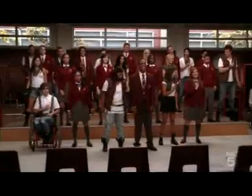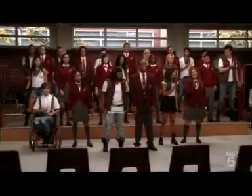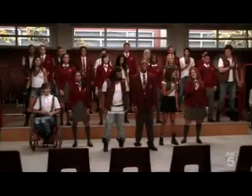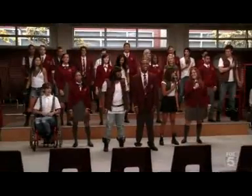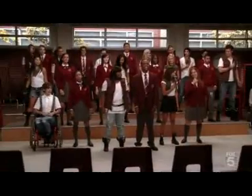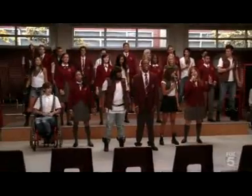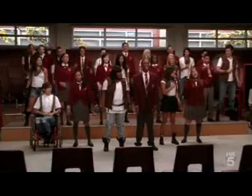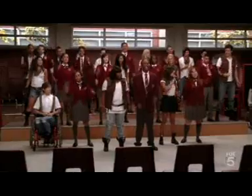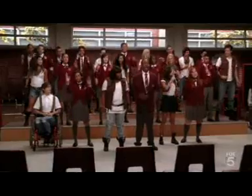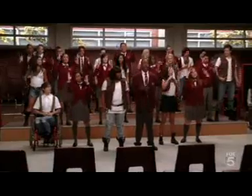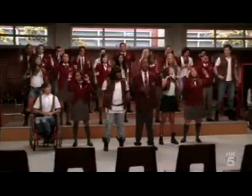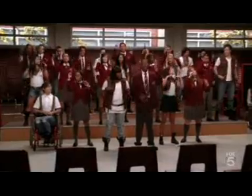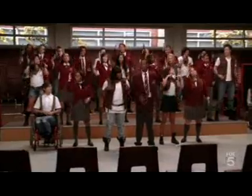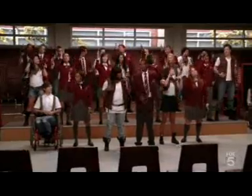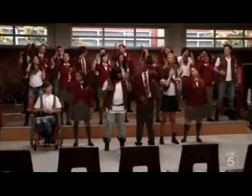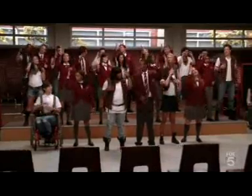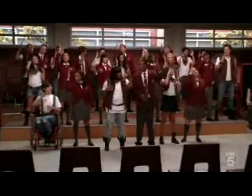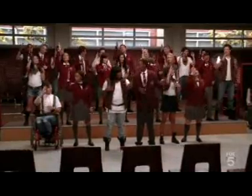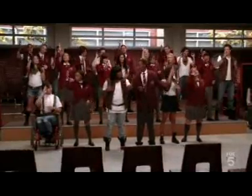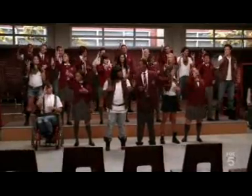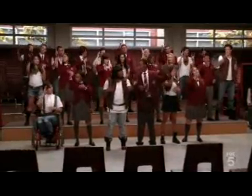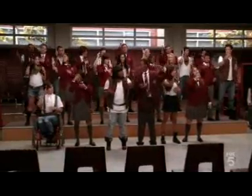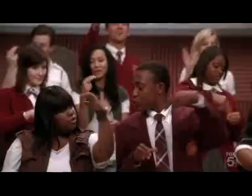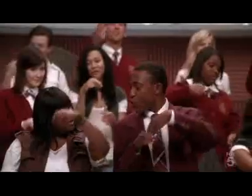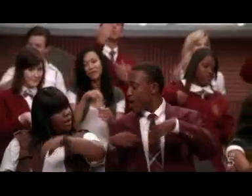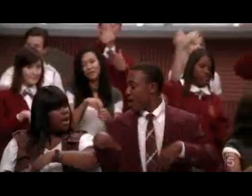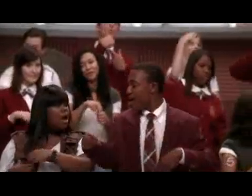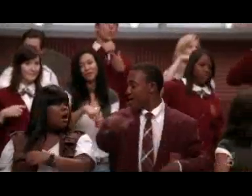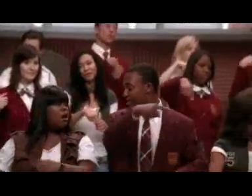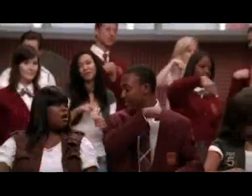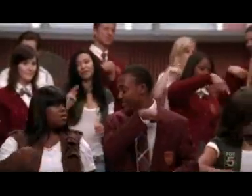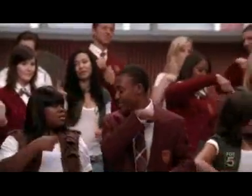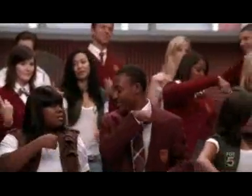I hope someday you will join us